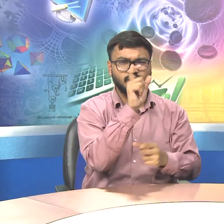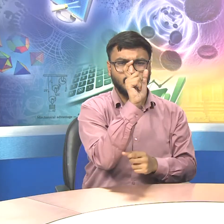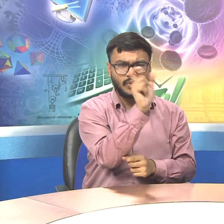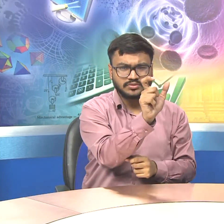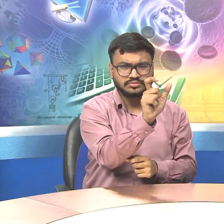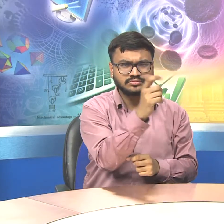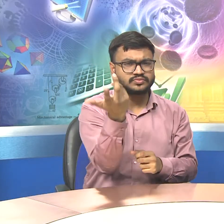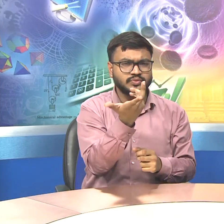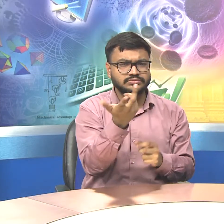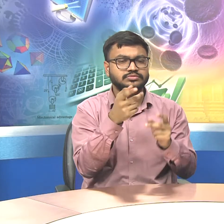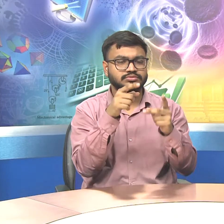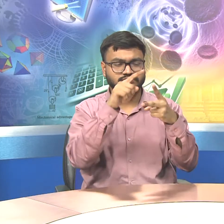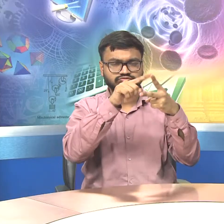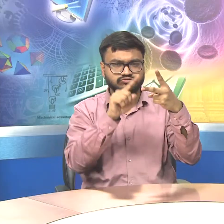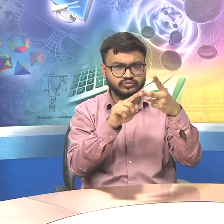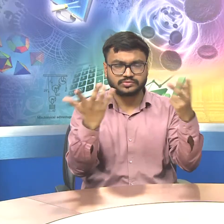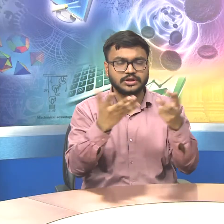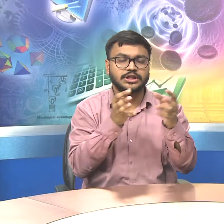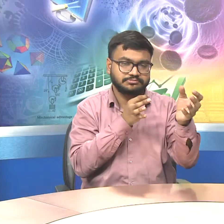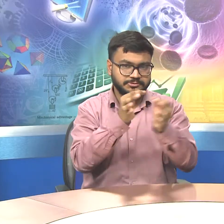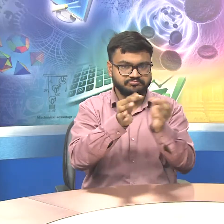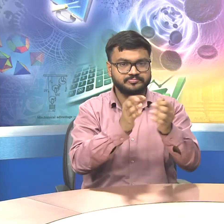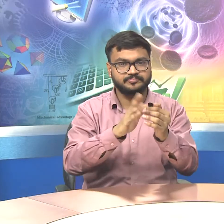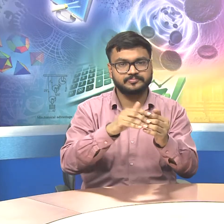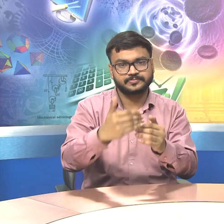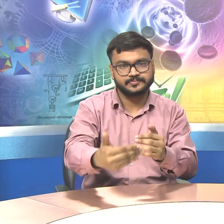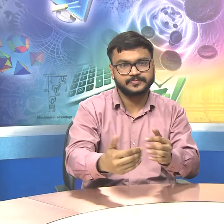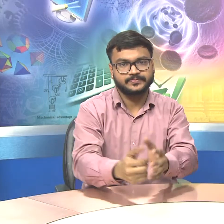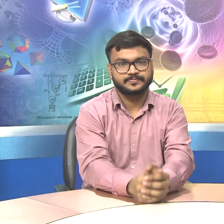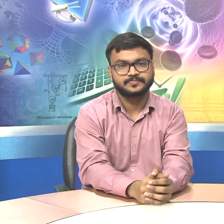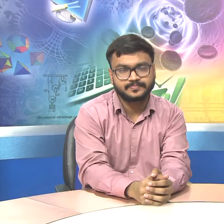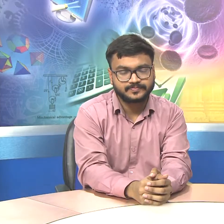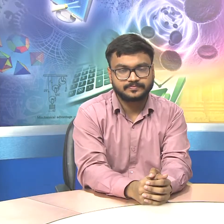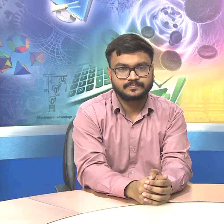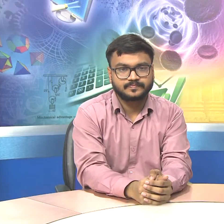it includes two types of question, which answer is yes or